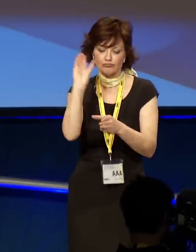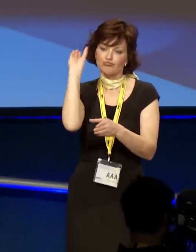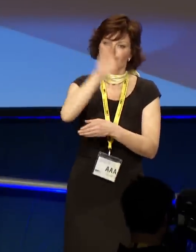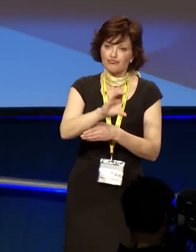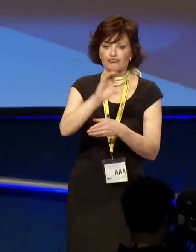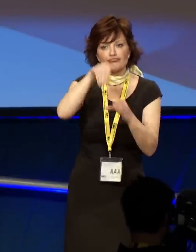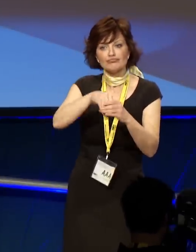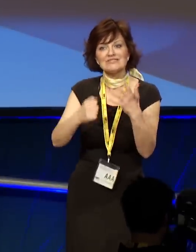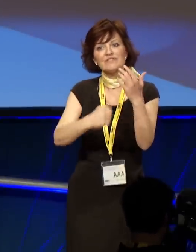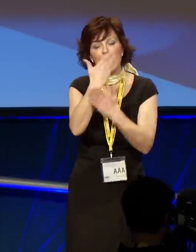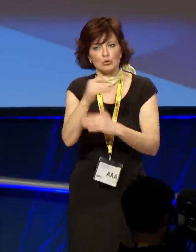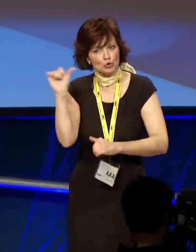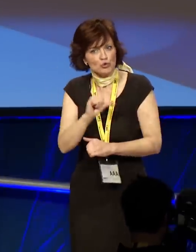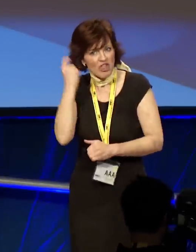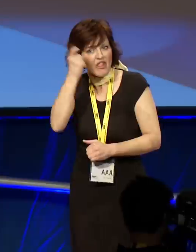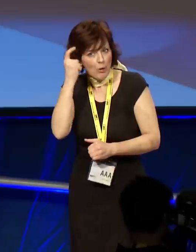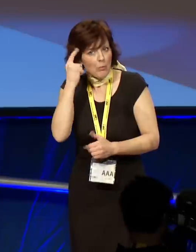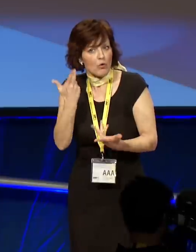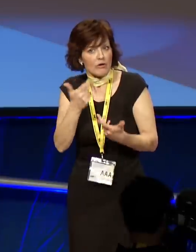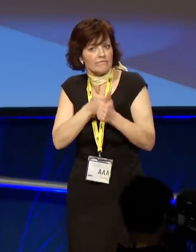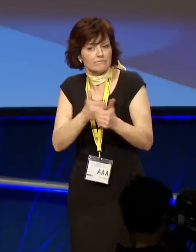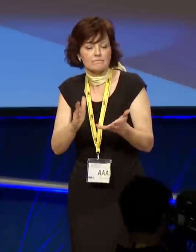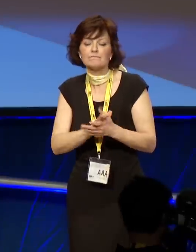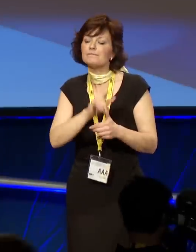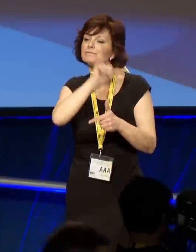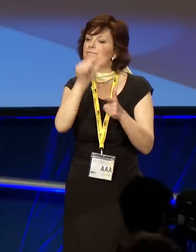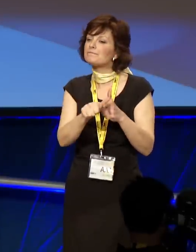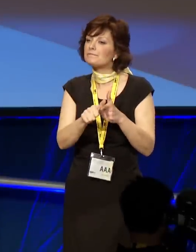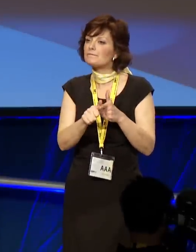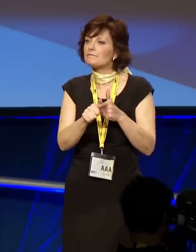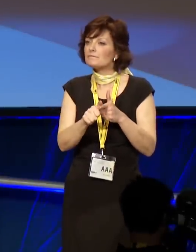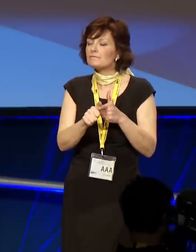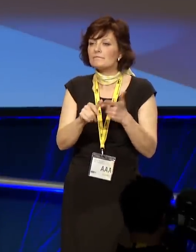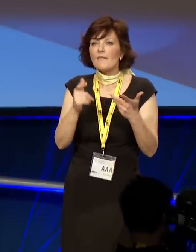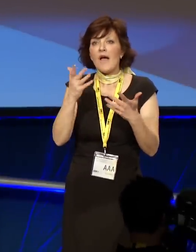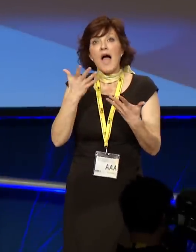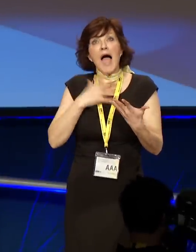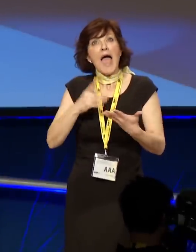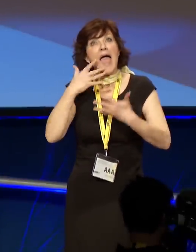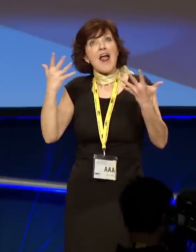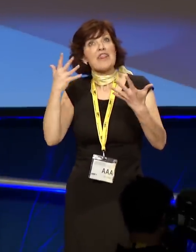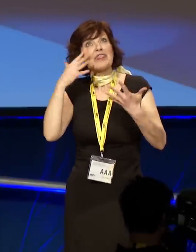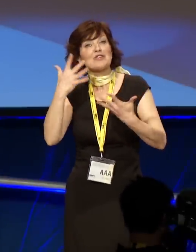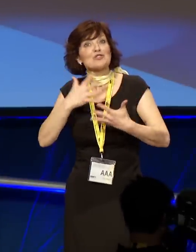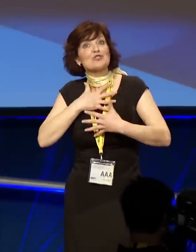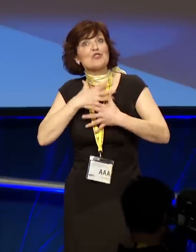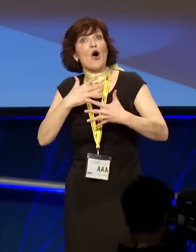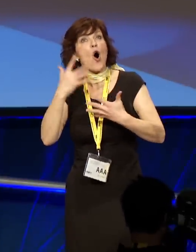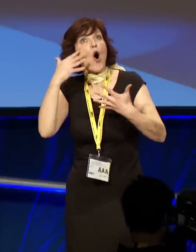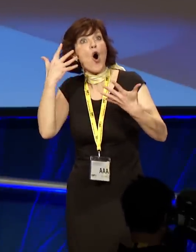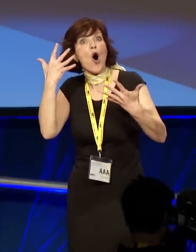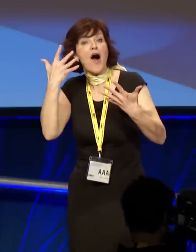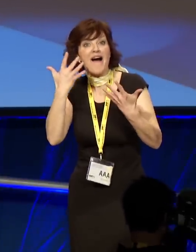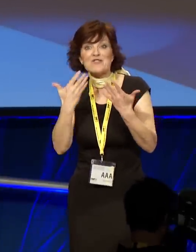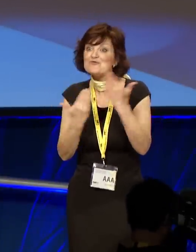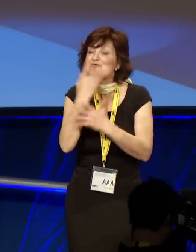nation, we should certainly consider and consider favourably. In terms of revelations, then, I think the passage which